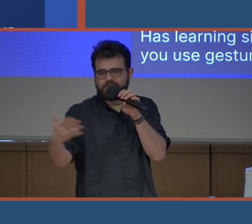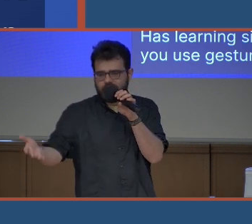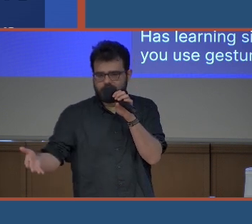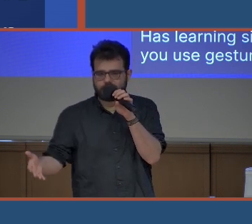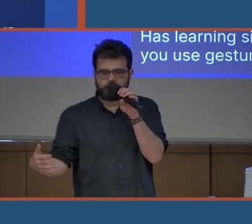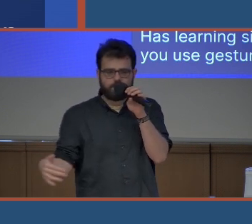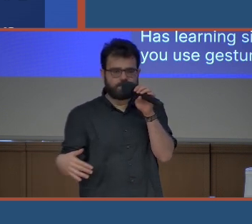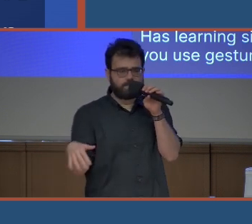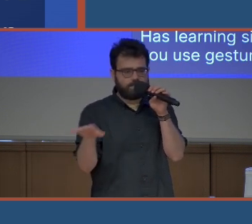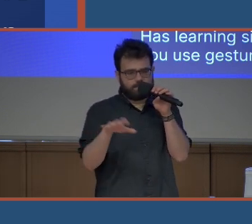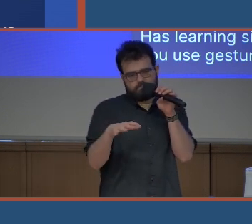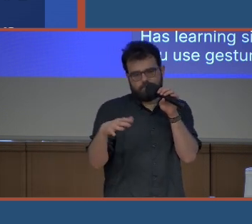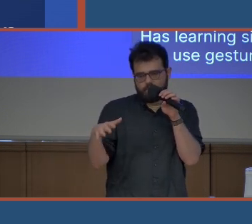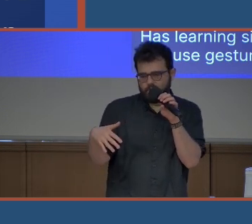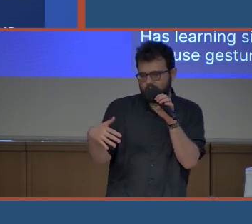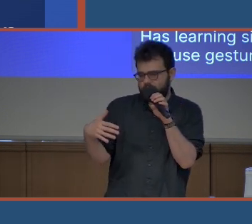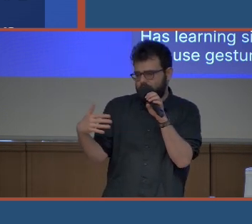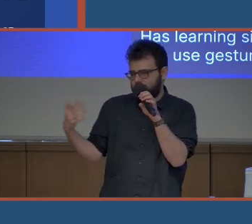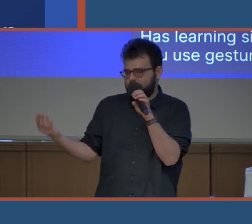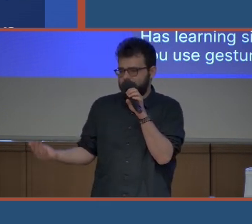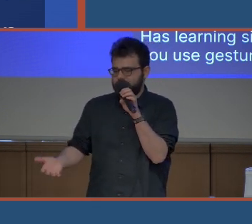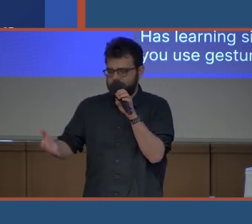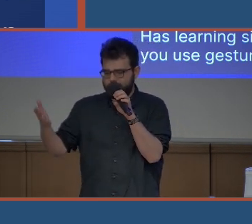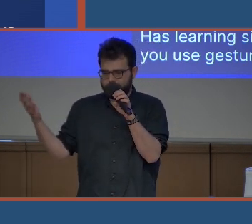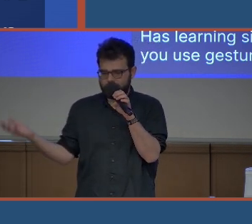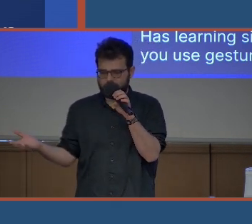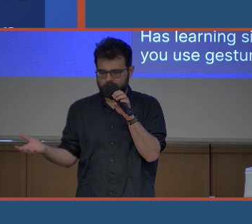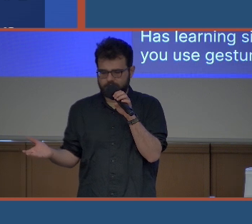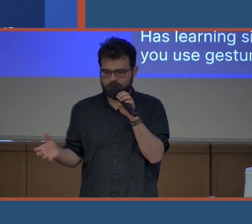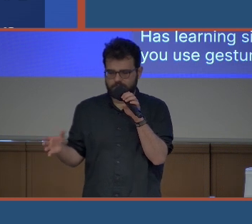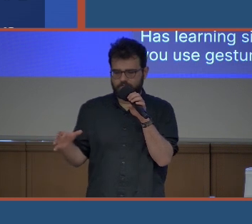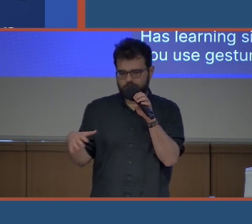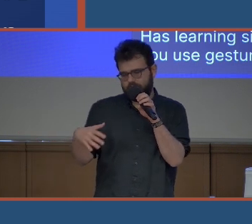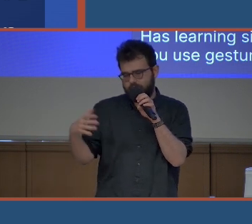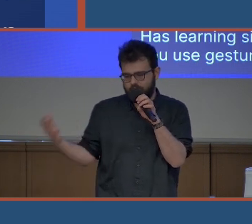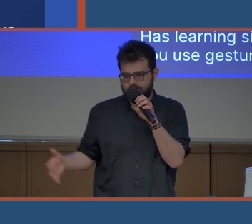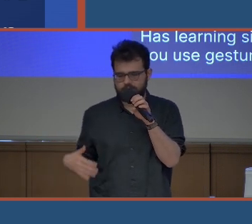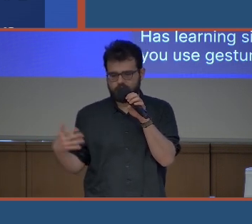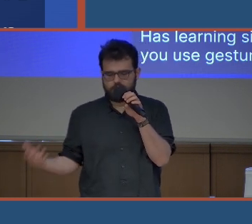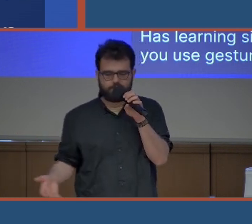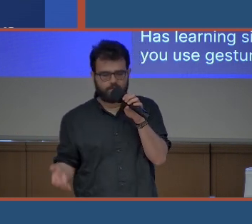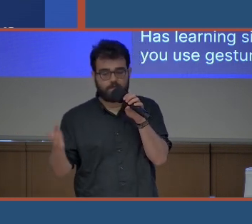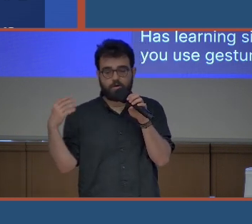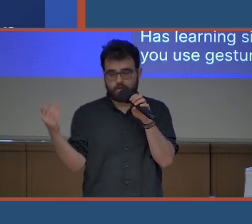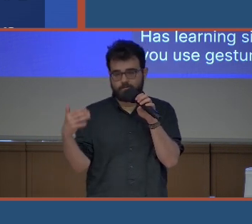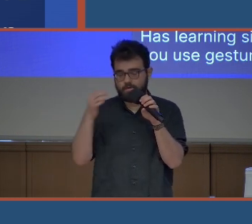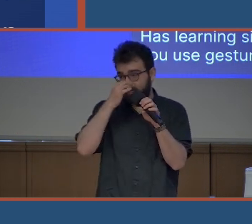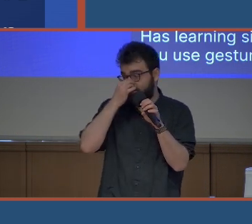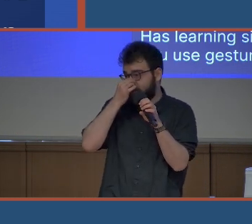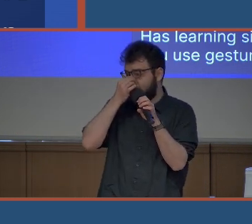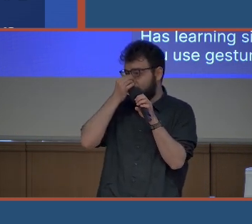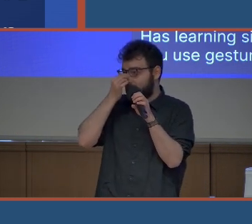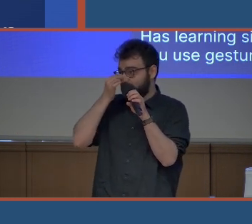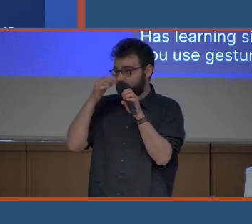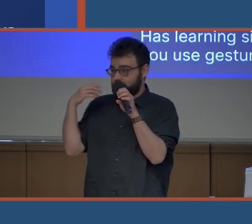home signs, because when you have a deaf person being raised in a hearing family, or if we have